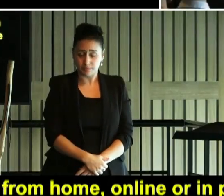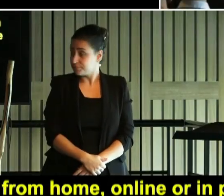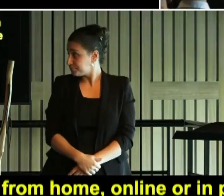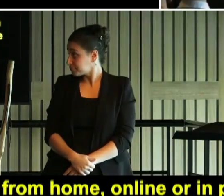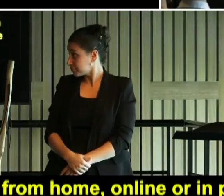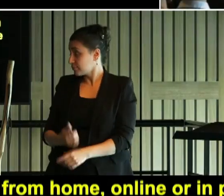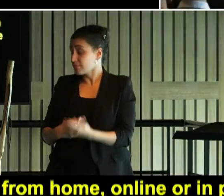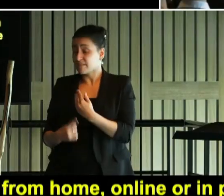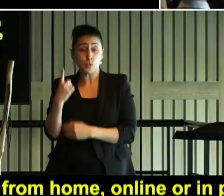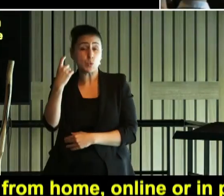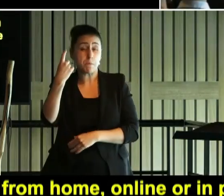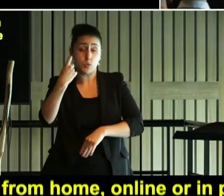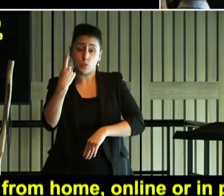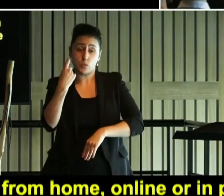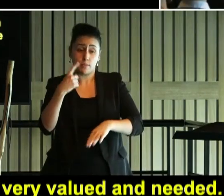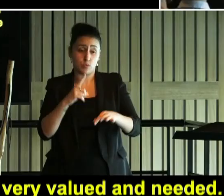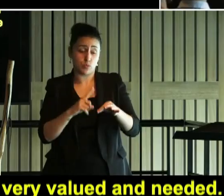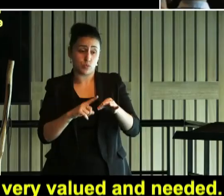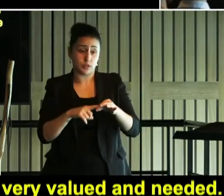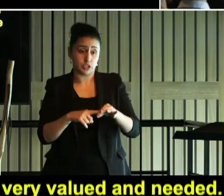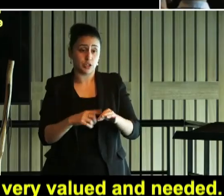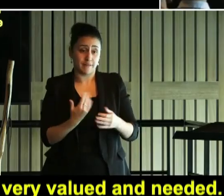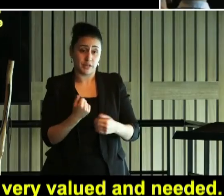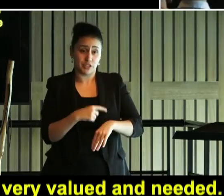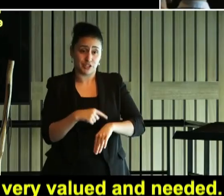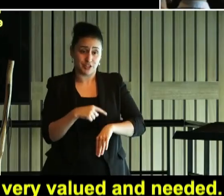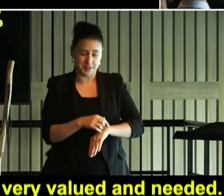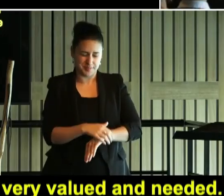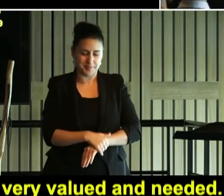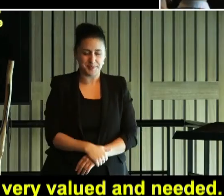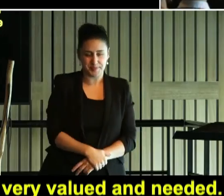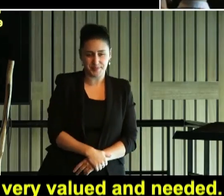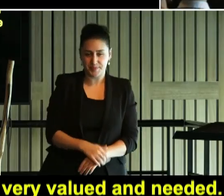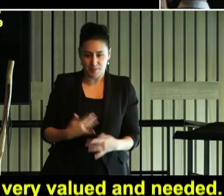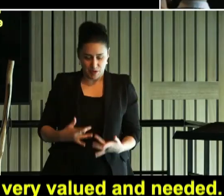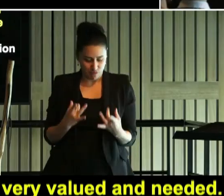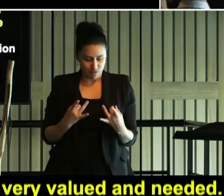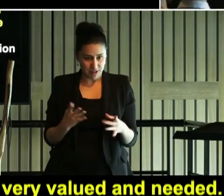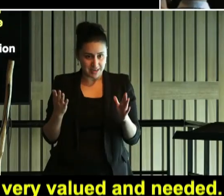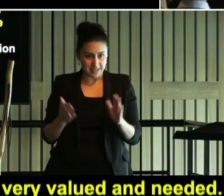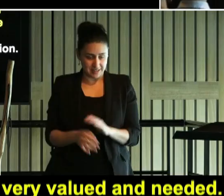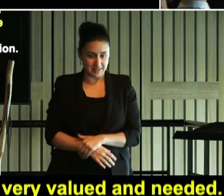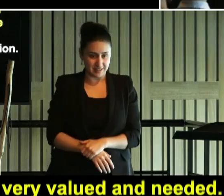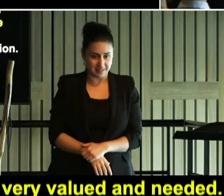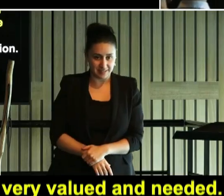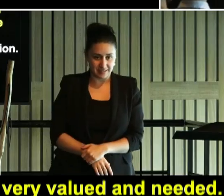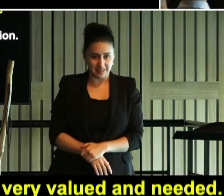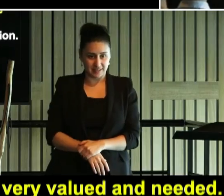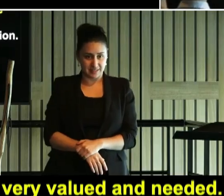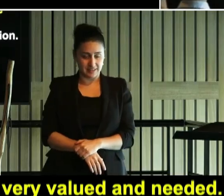We've time for one more question. I think we're ready to rock over here up the front.